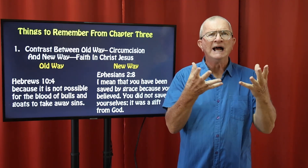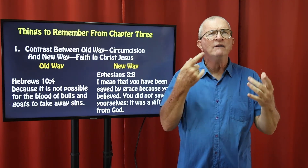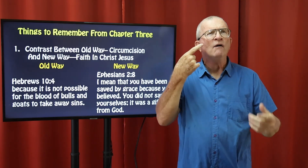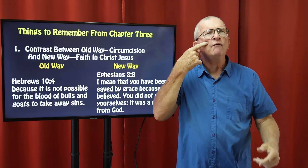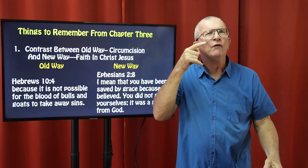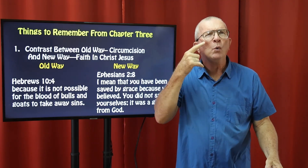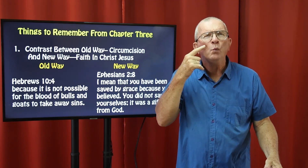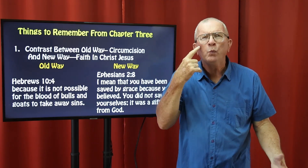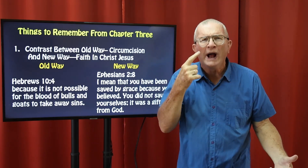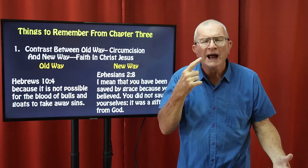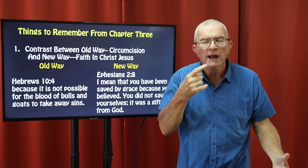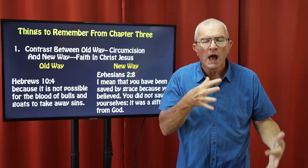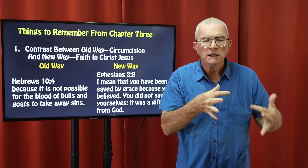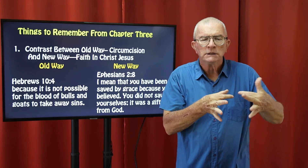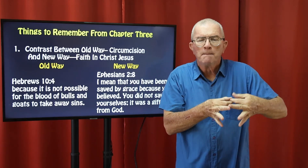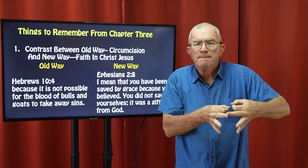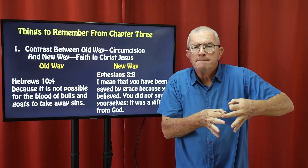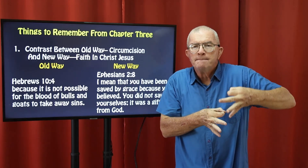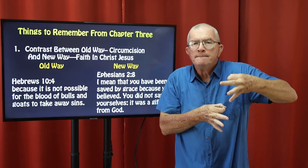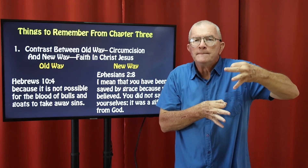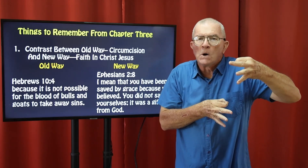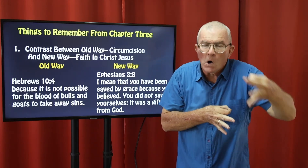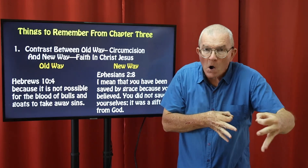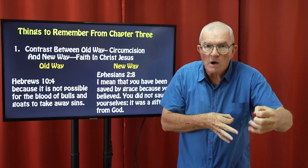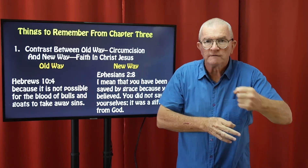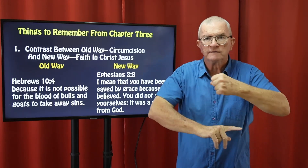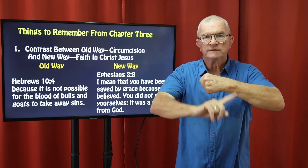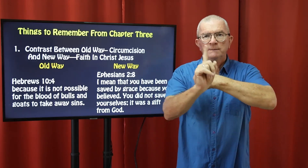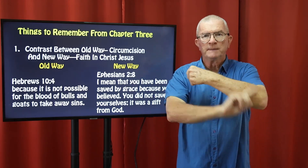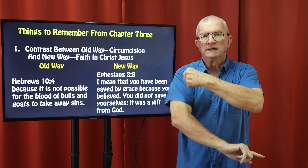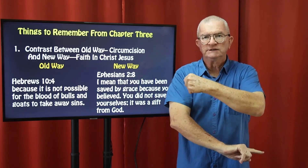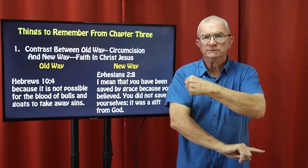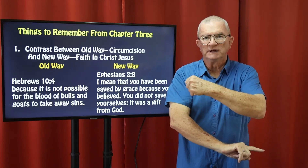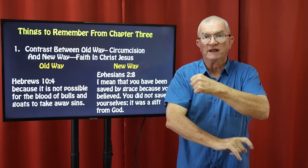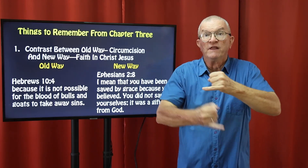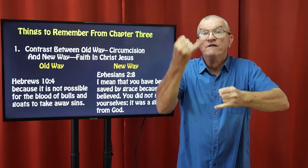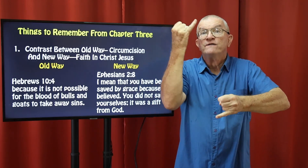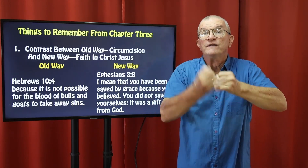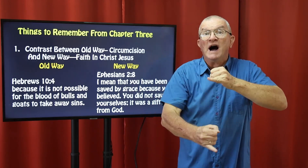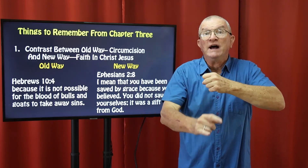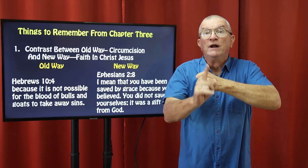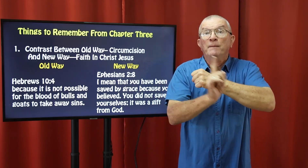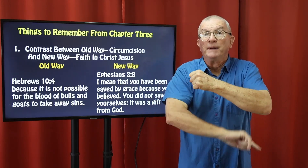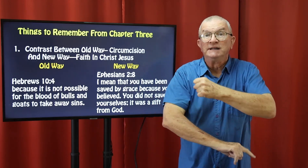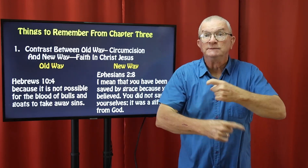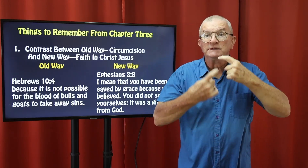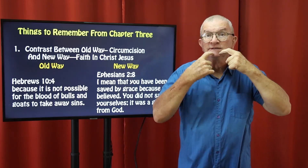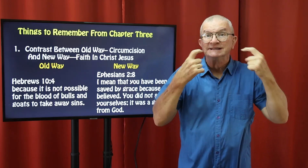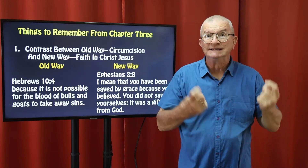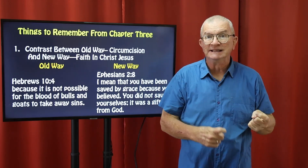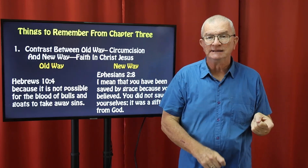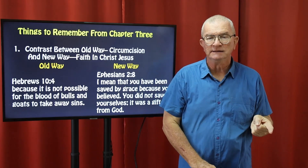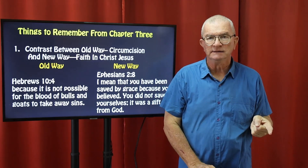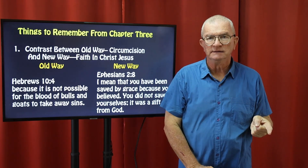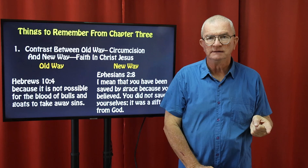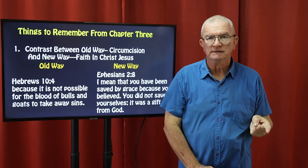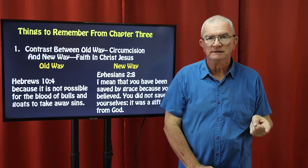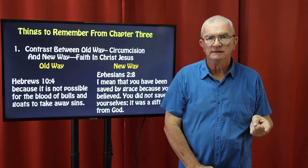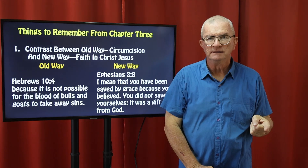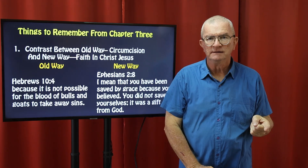Those sacrifices were for what? To delay the punishment, the final punishment for sin.